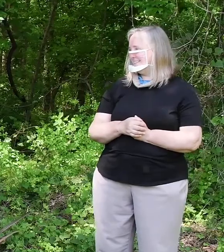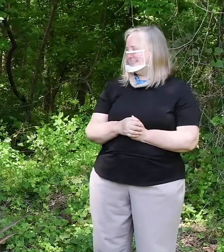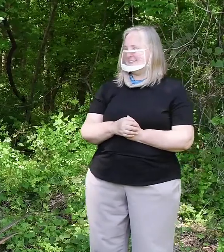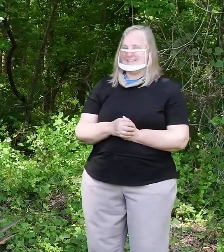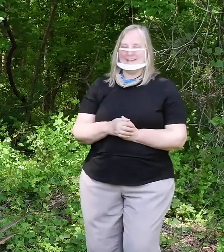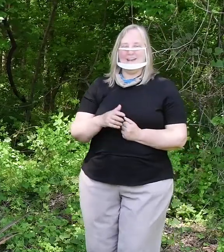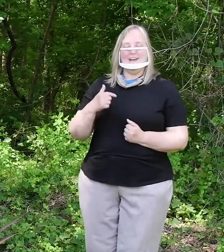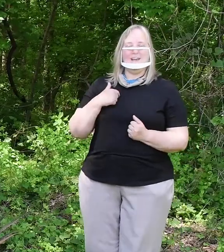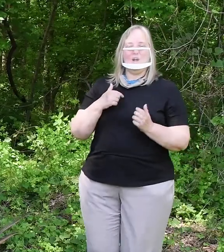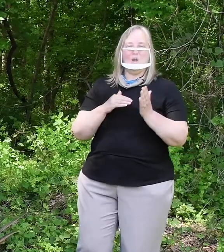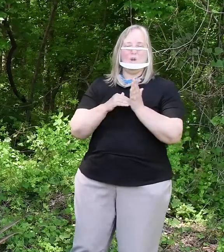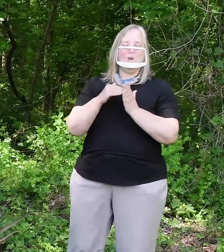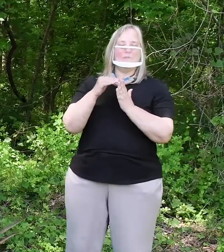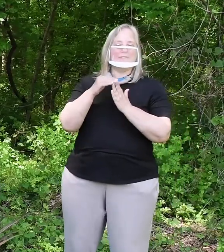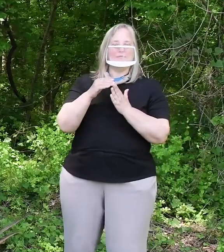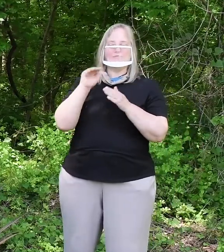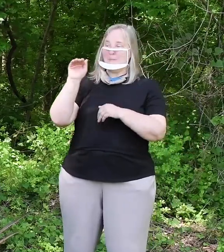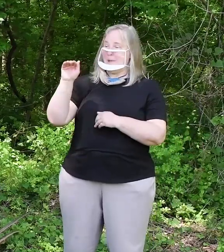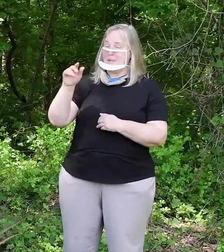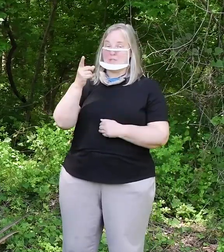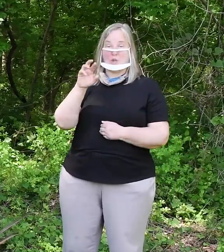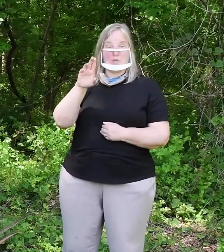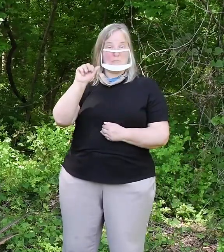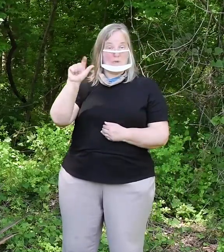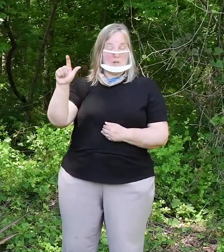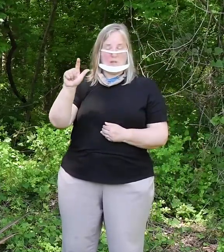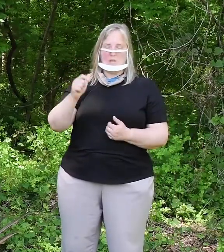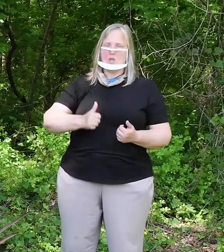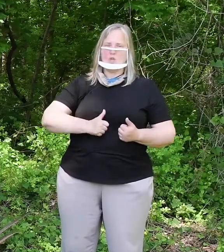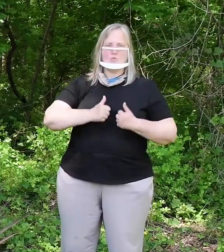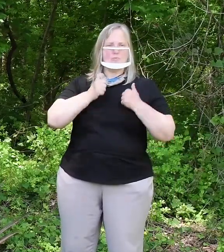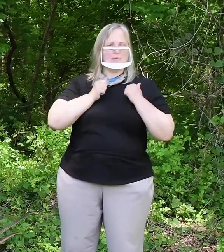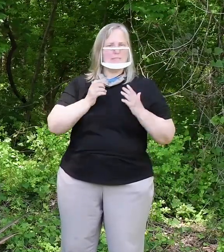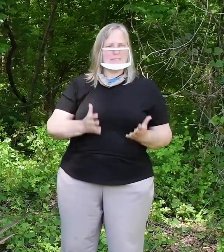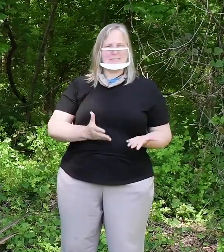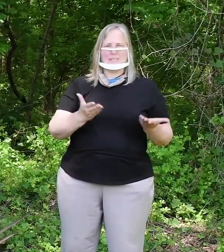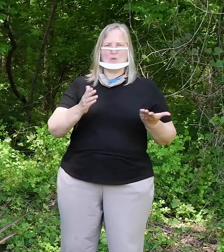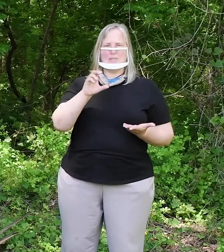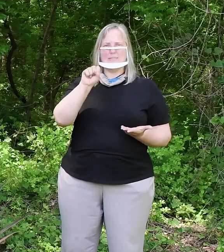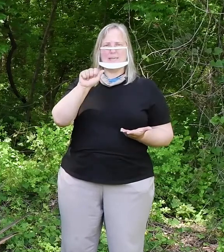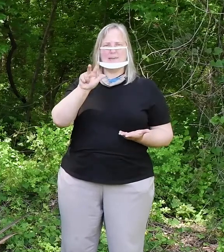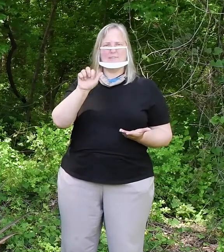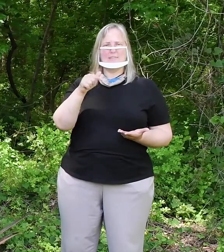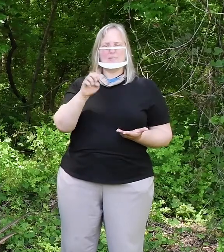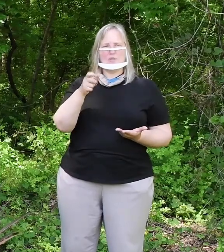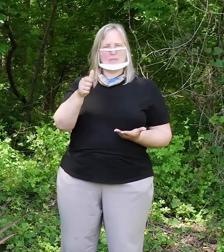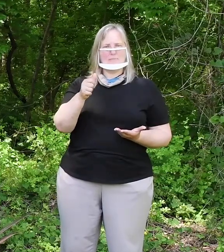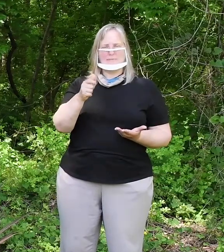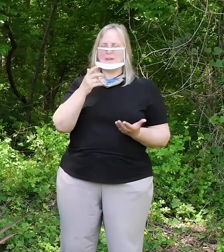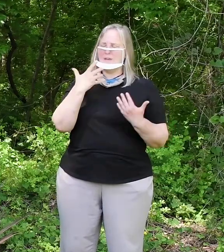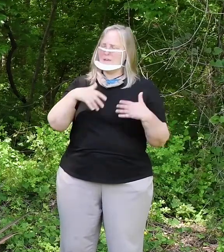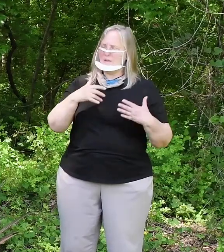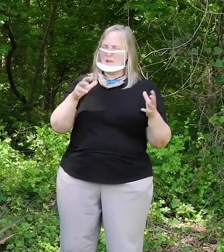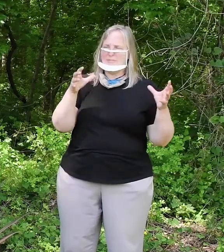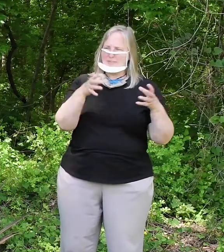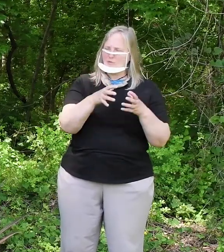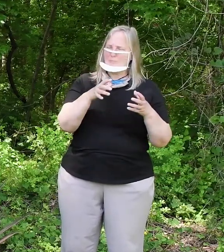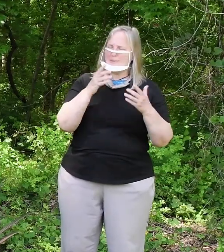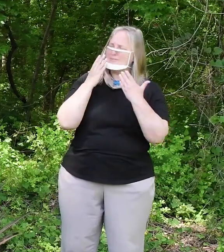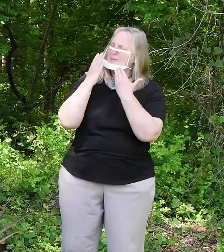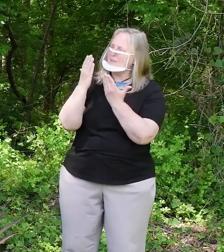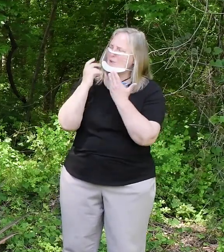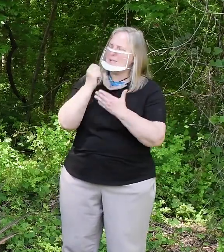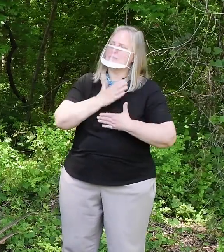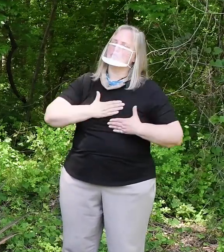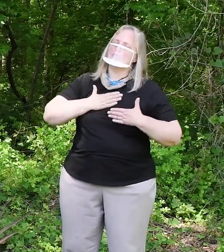I often remind Dr. Ball that the residents of Savage are a thankful and appreciative group. Perhaps